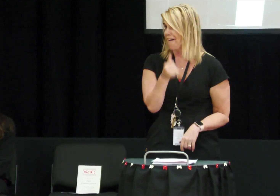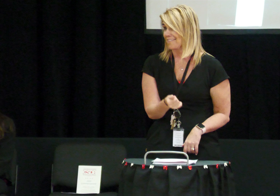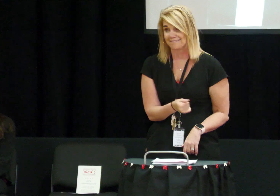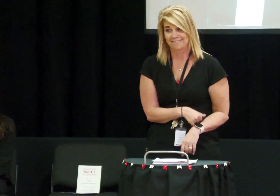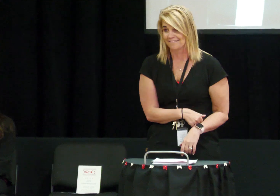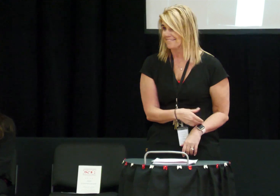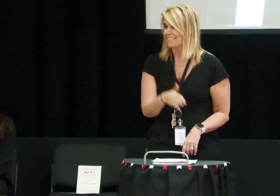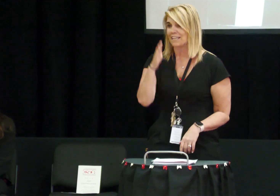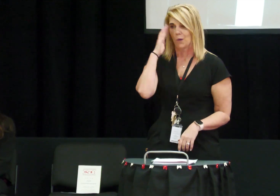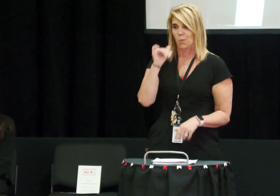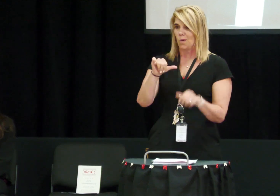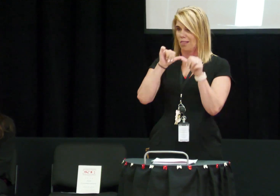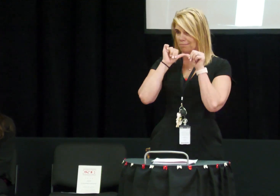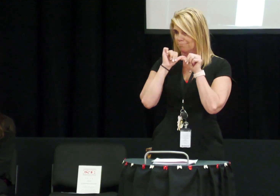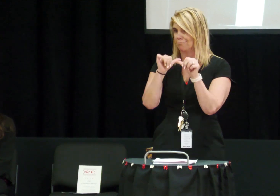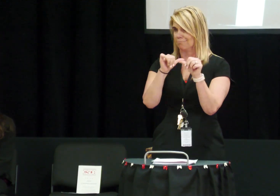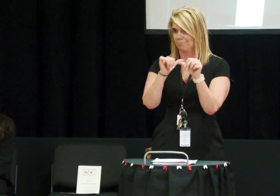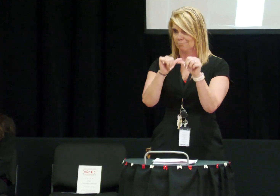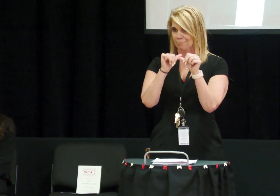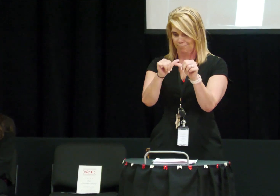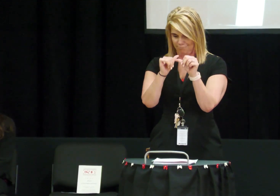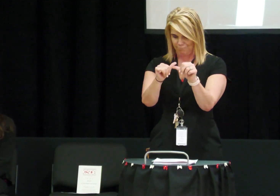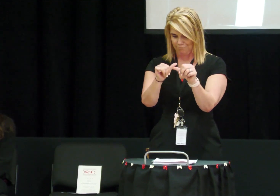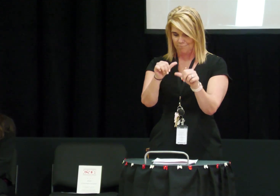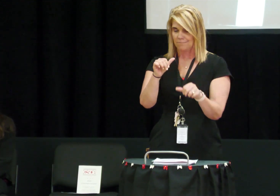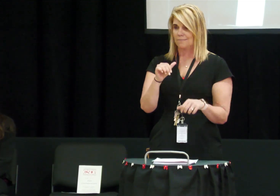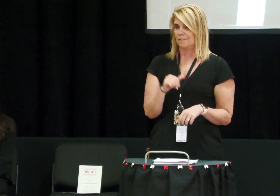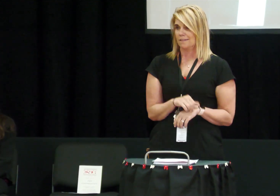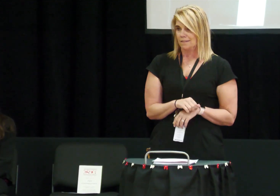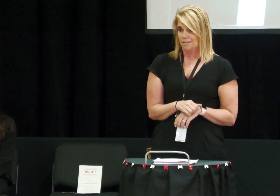not done today. They continue